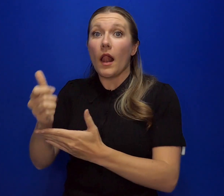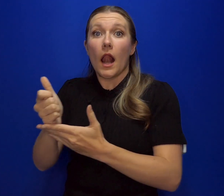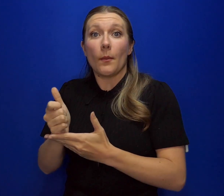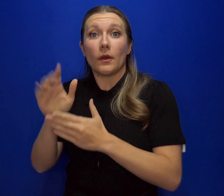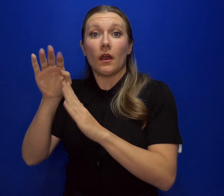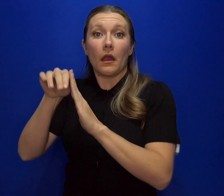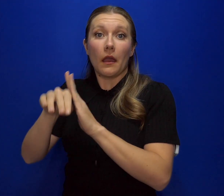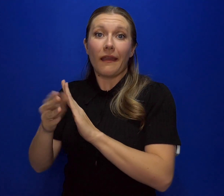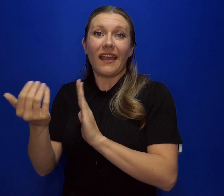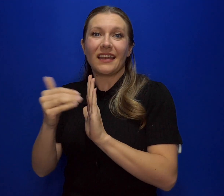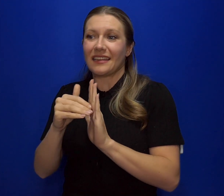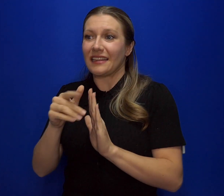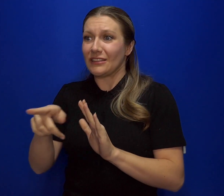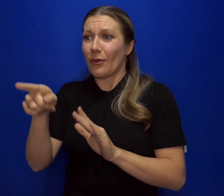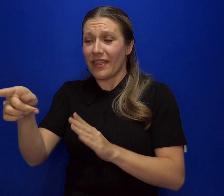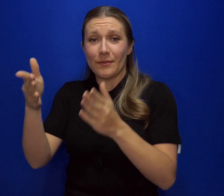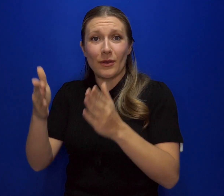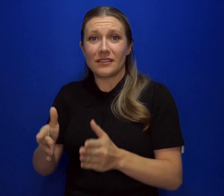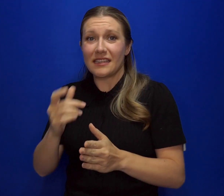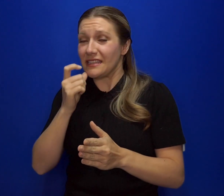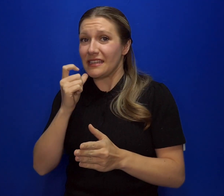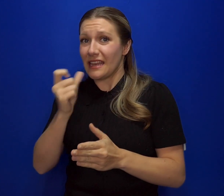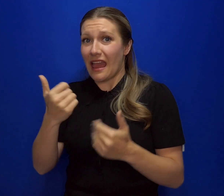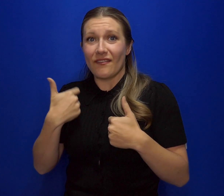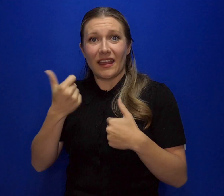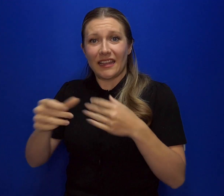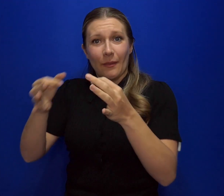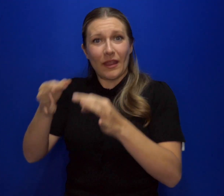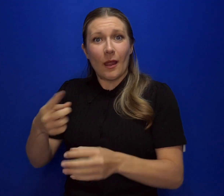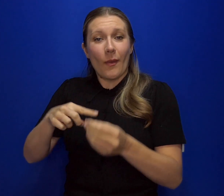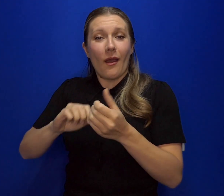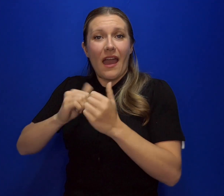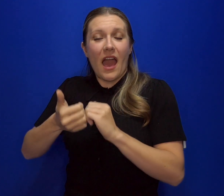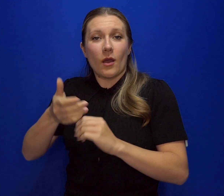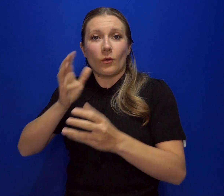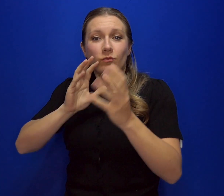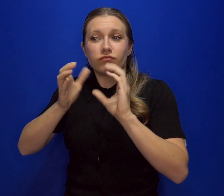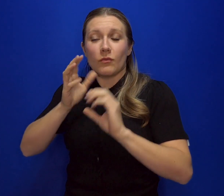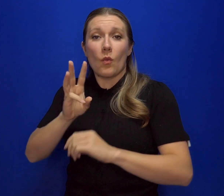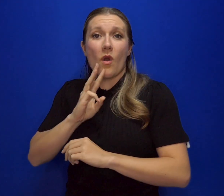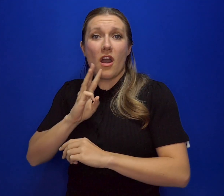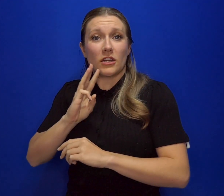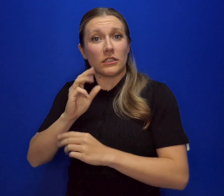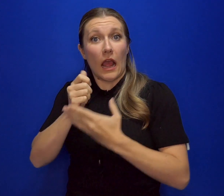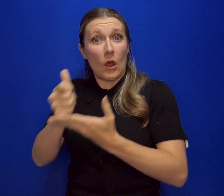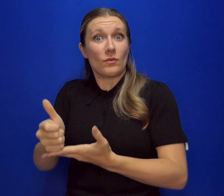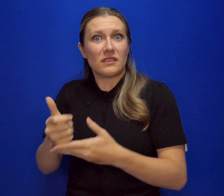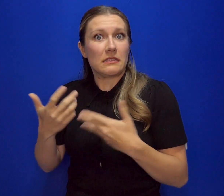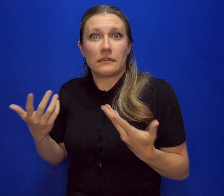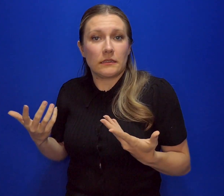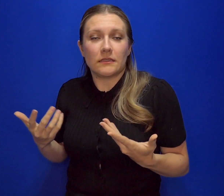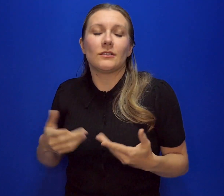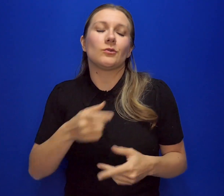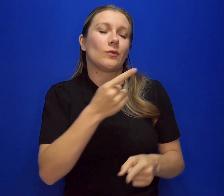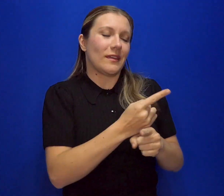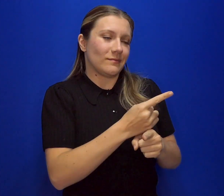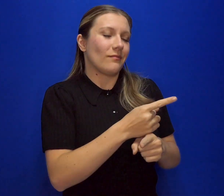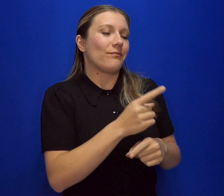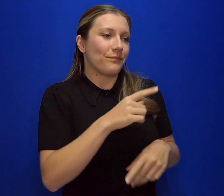even understand how hydration affects the way the insulin works. Right. Absolutely. So, okay. I wish I